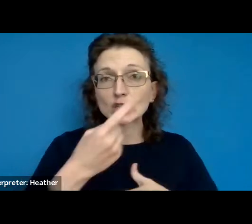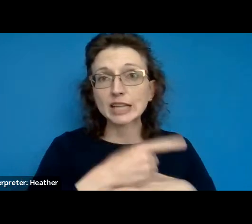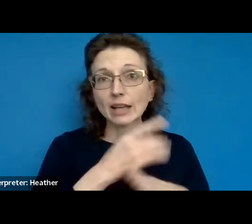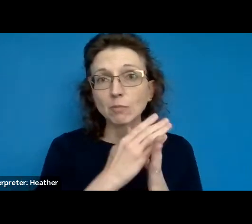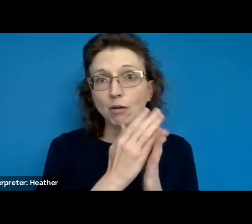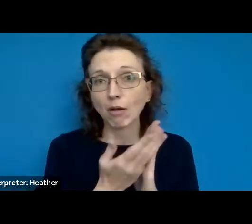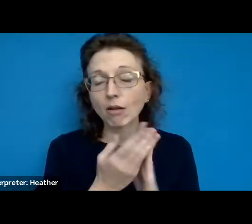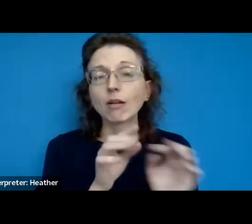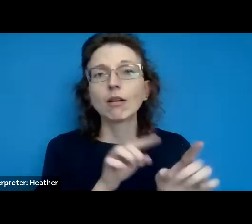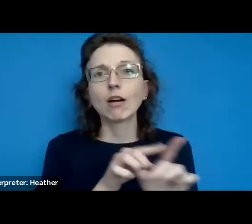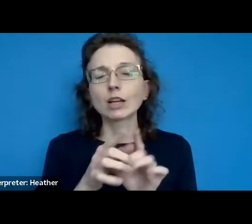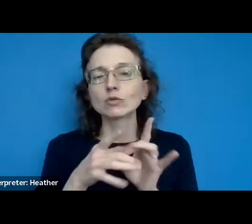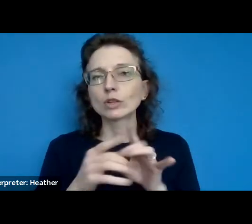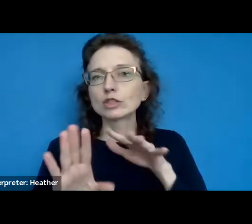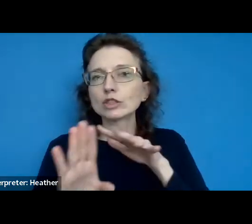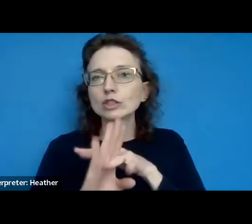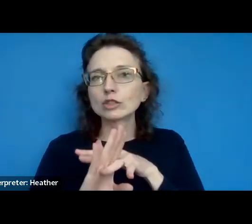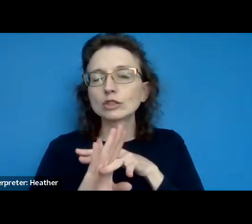also associated with shark.